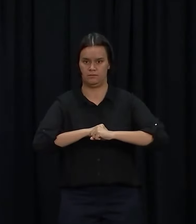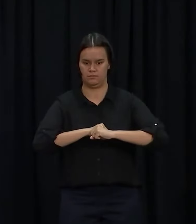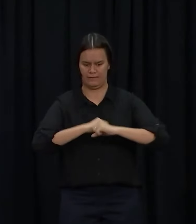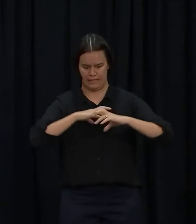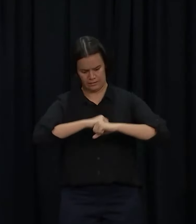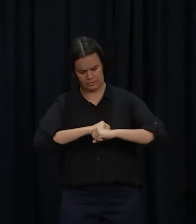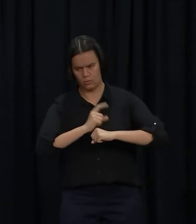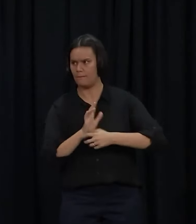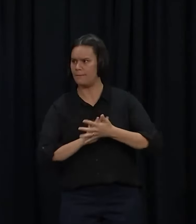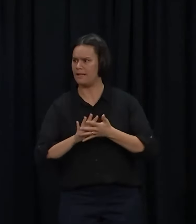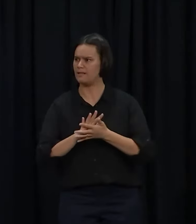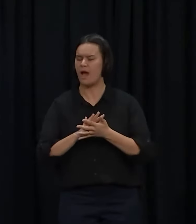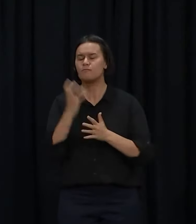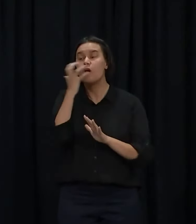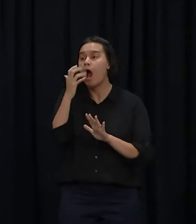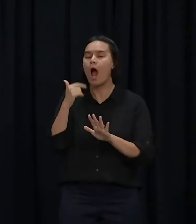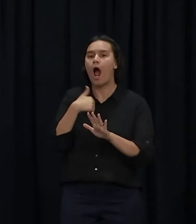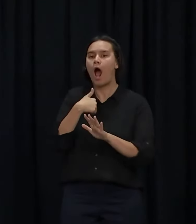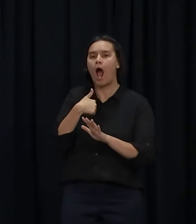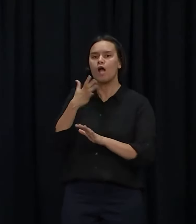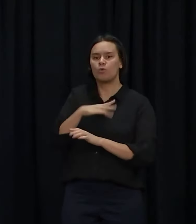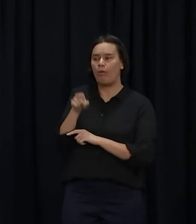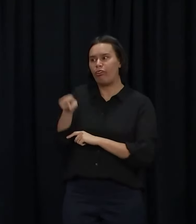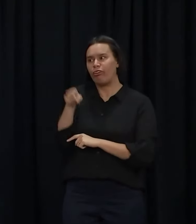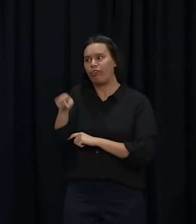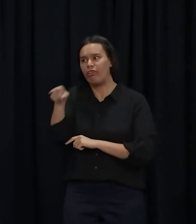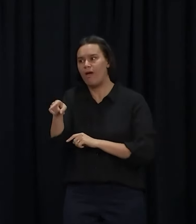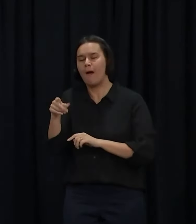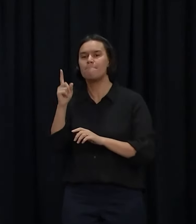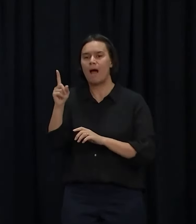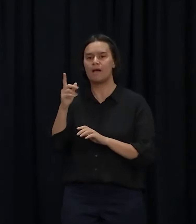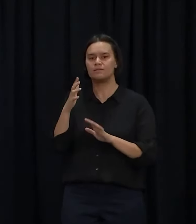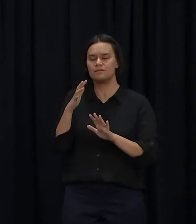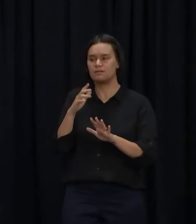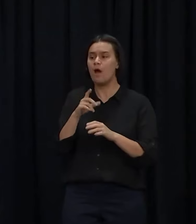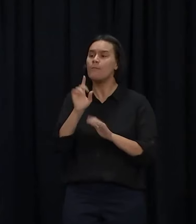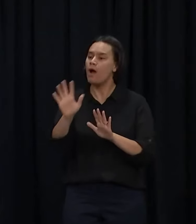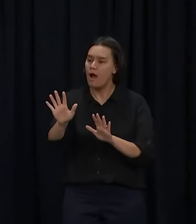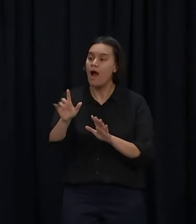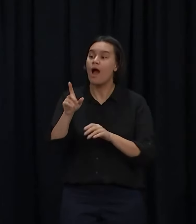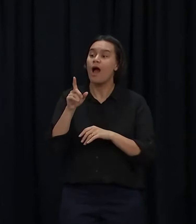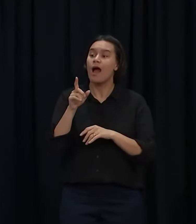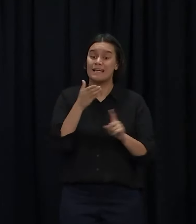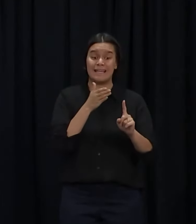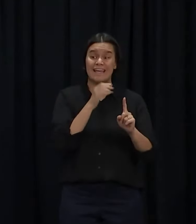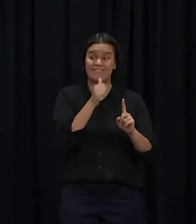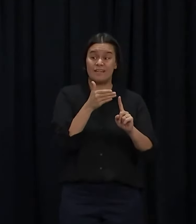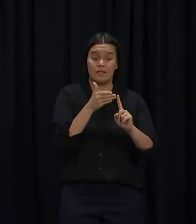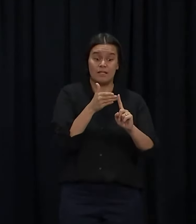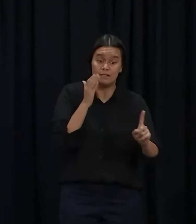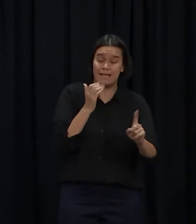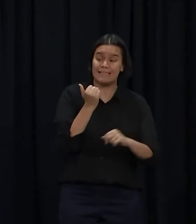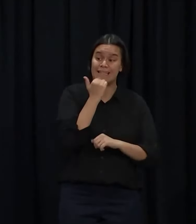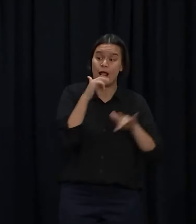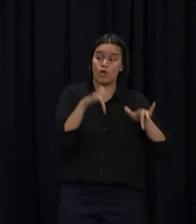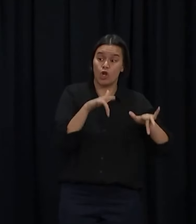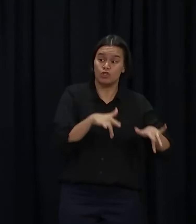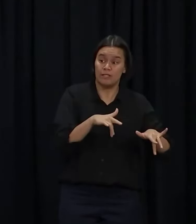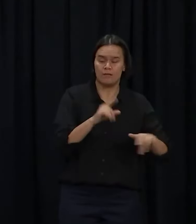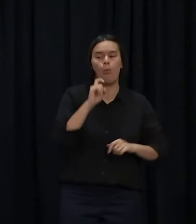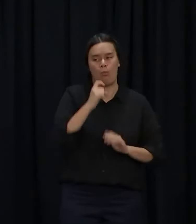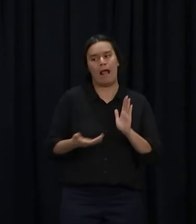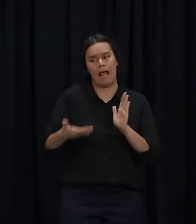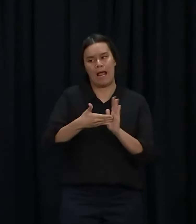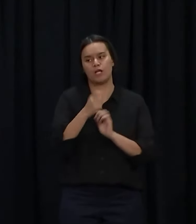yes. I'm sorry, I'm not trying to harp on, but no, and as I've just said, where there weren't specific dates, we'll make sure that we put a date on it. But we